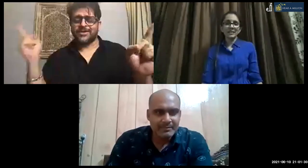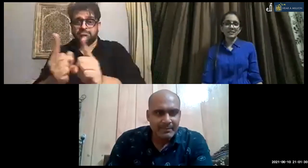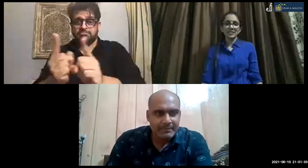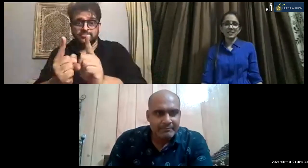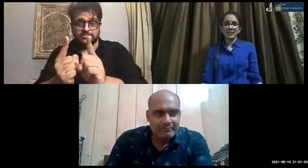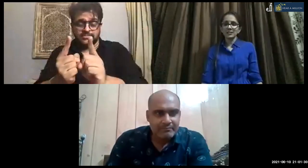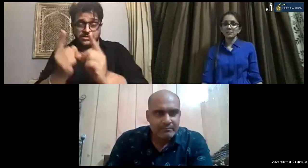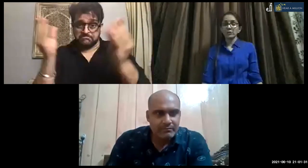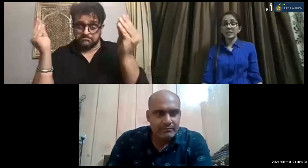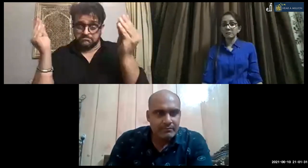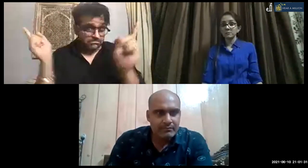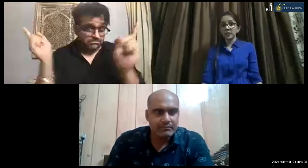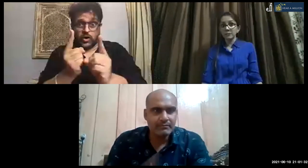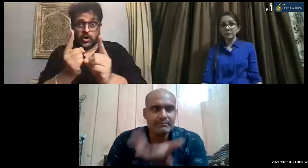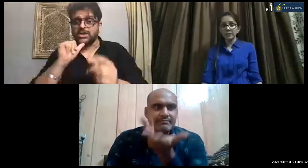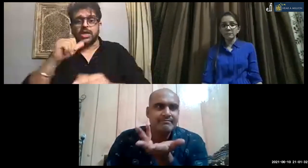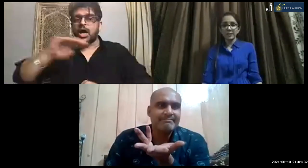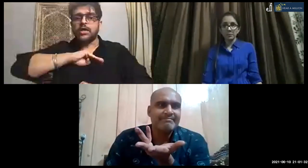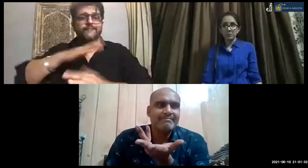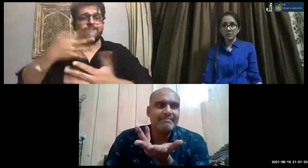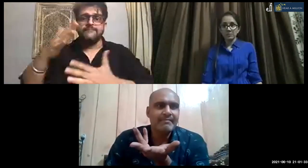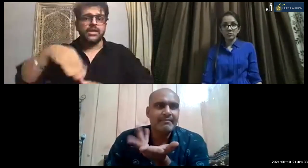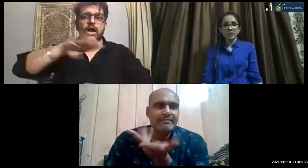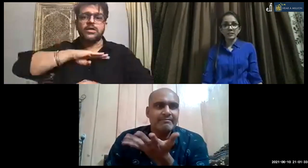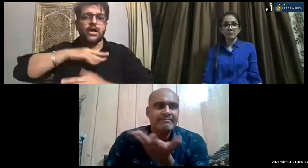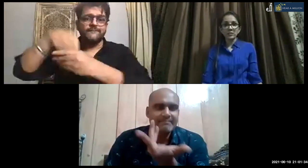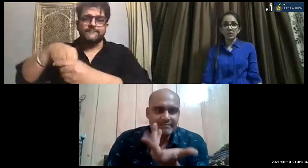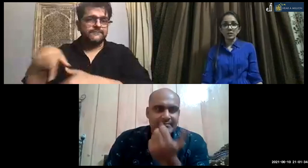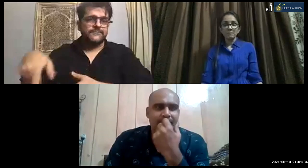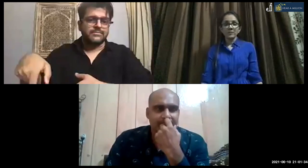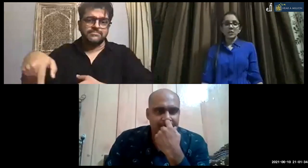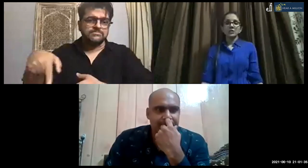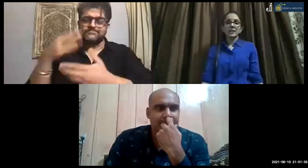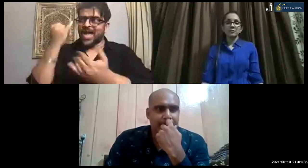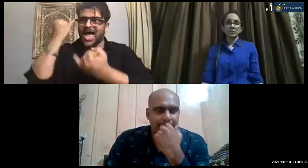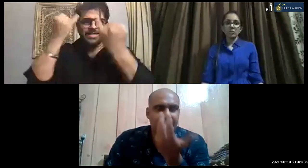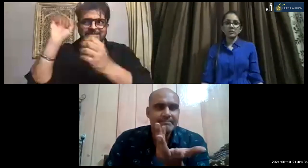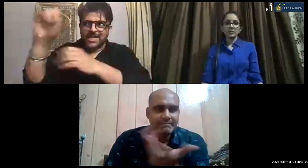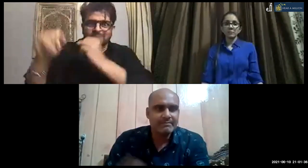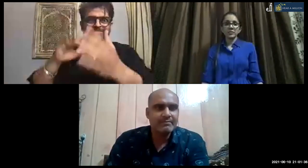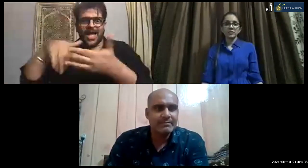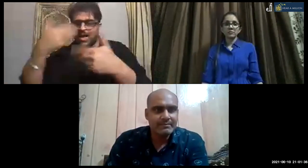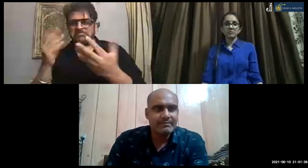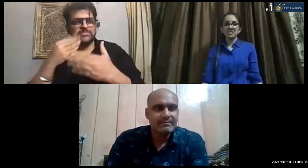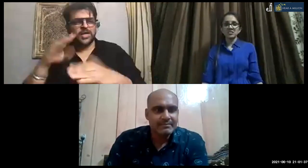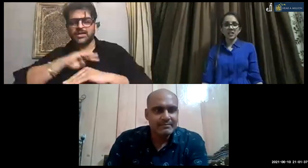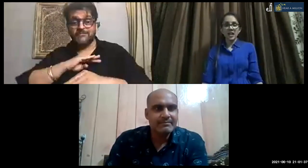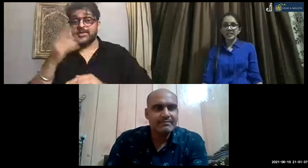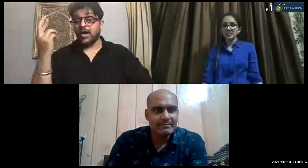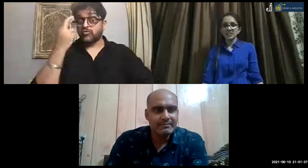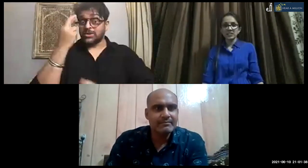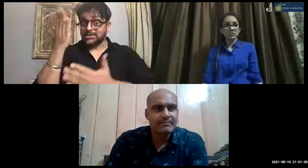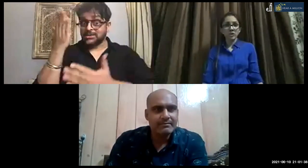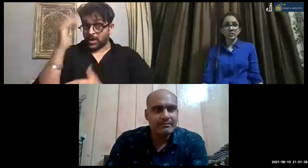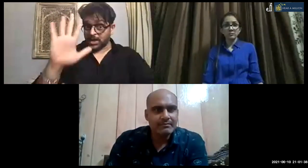give a flying reading. And for deaf, it's very, very, very minimal. It's not enough at all. The kind of, you know, information they've given, so the